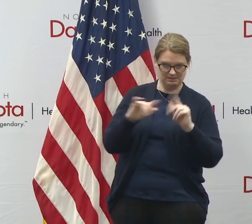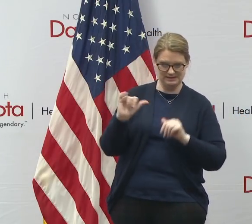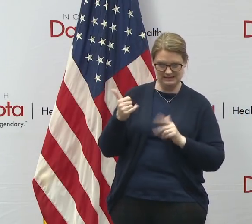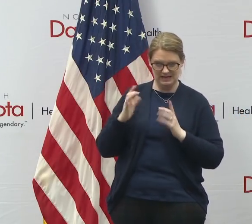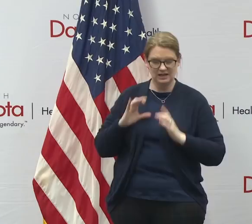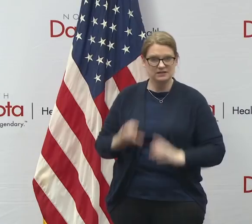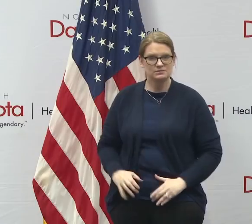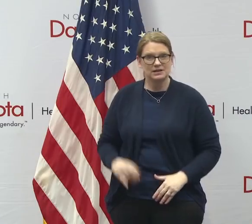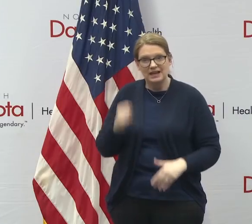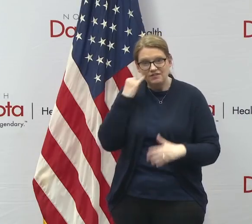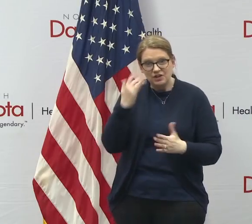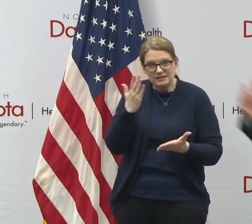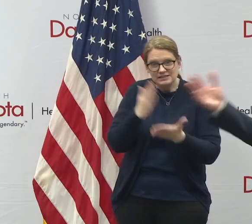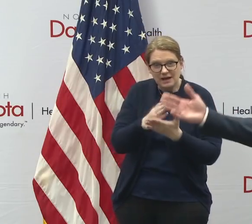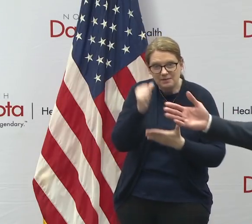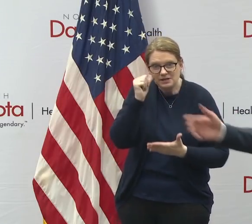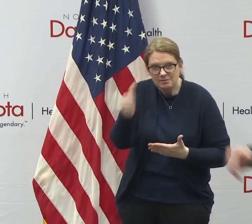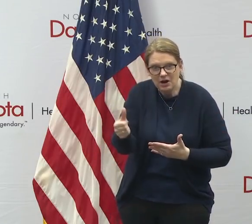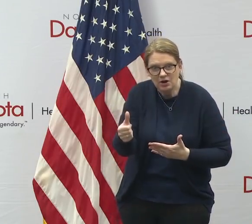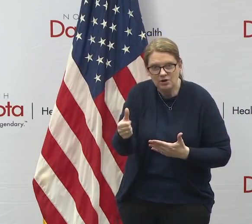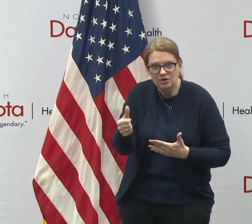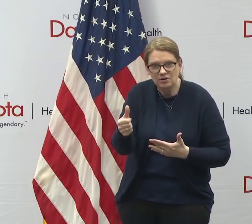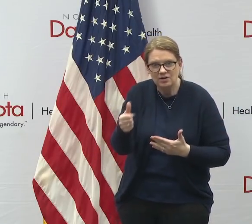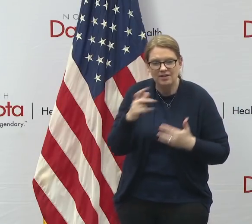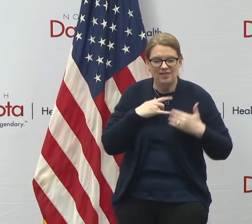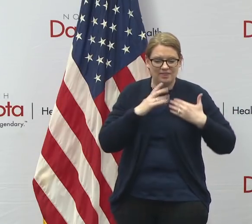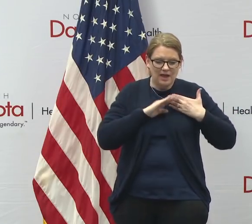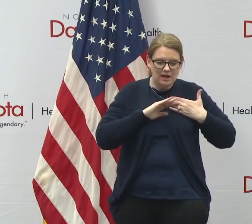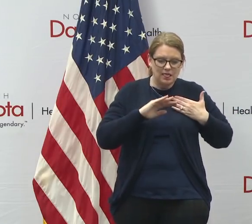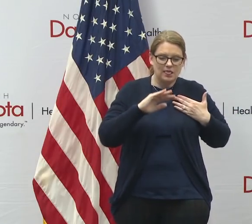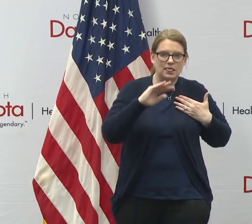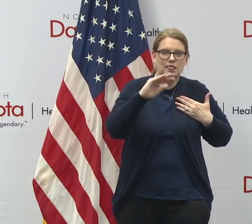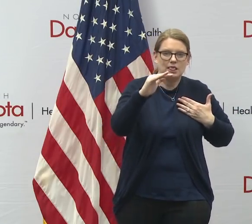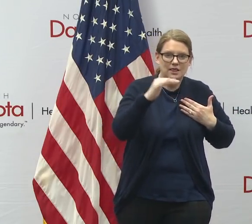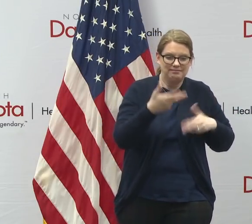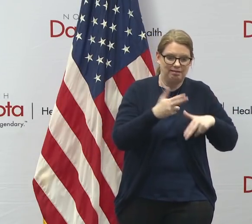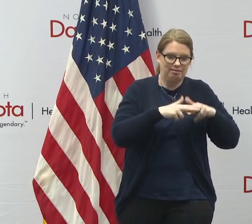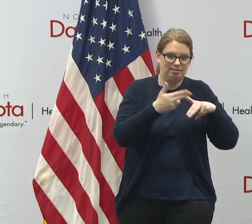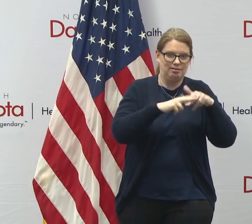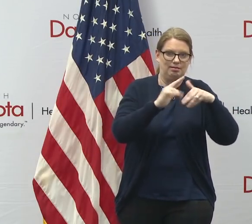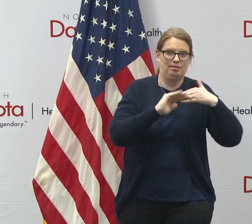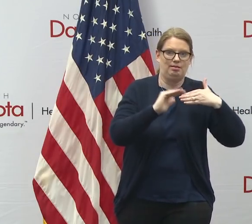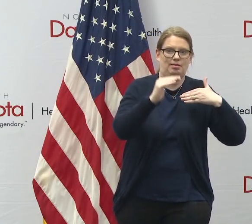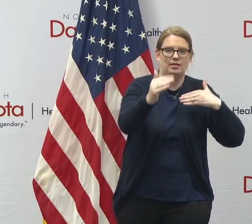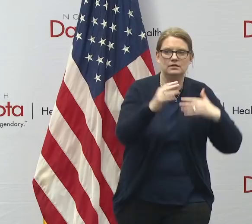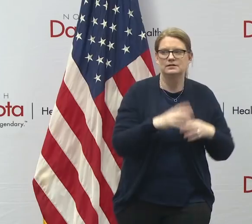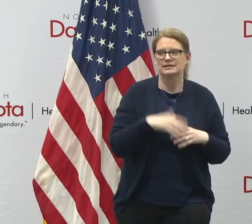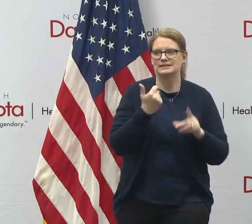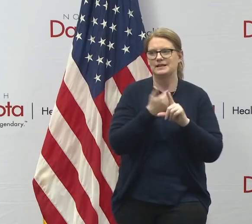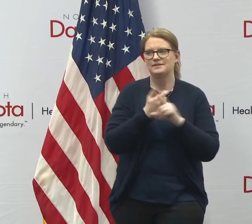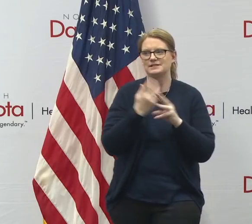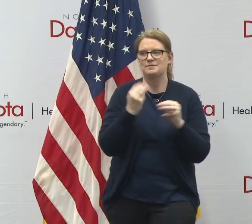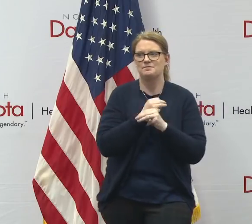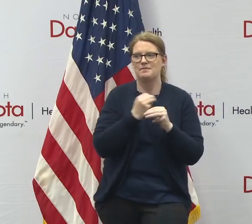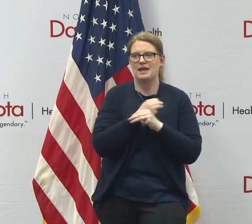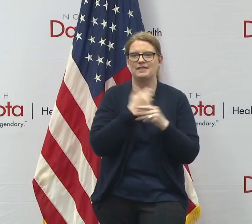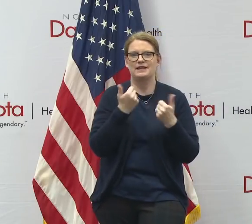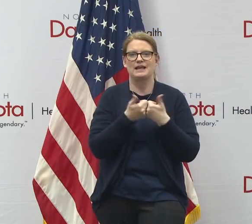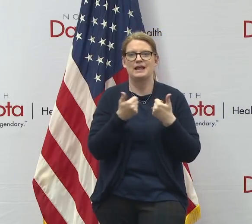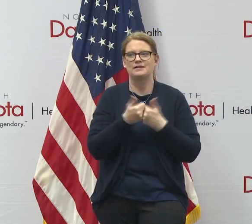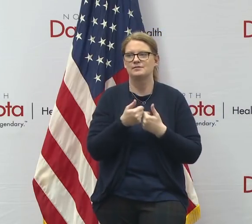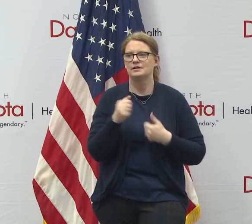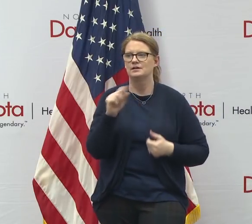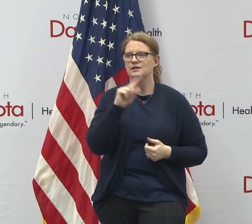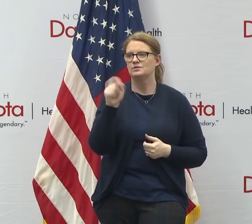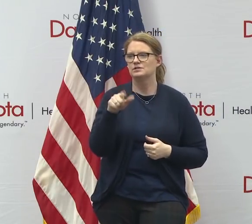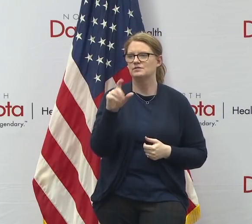that kind of contact tomorrow, that's going to help us push that curve out down the road. It's a math game. Again, a